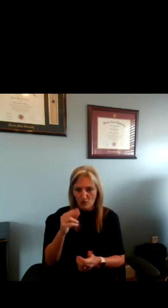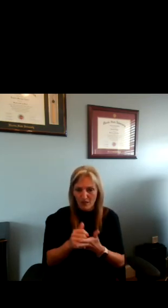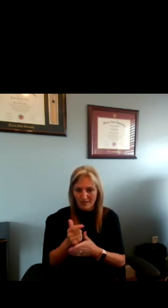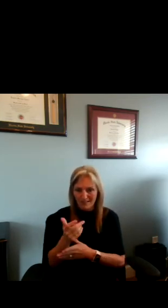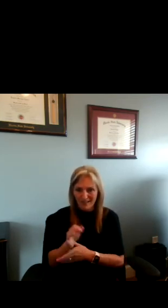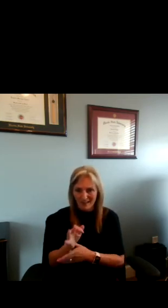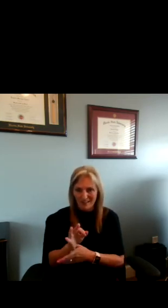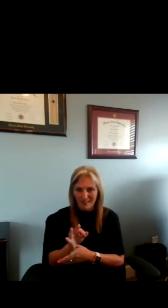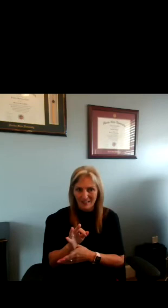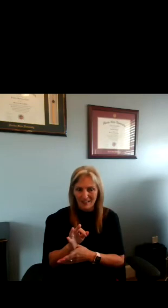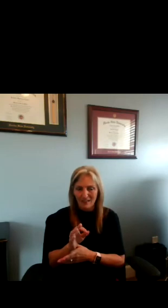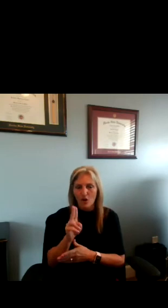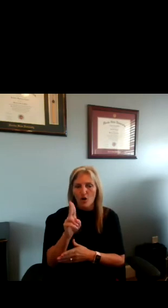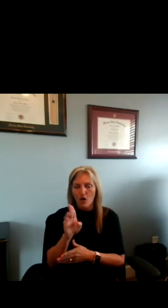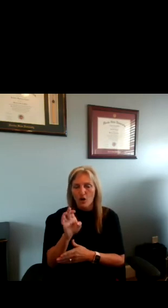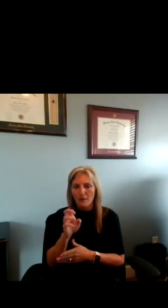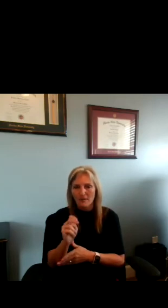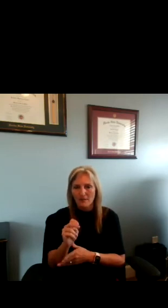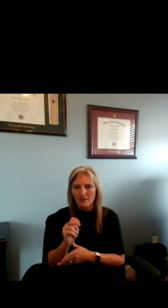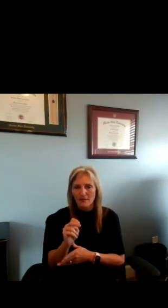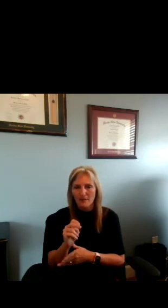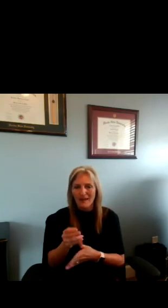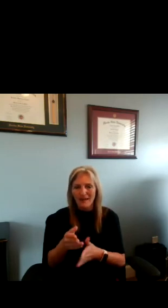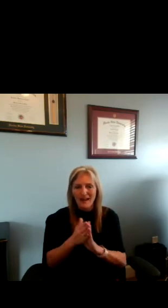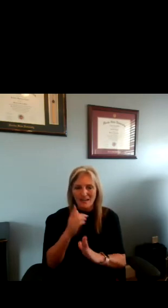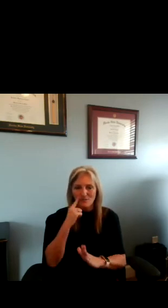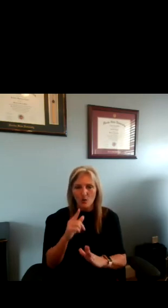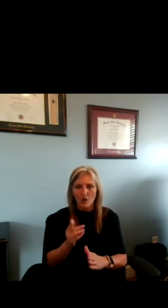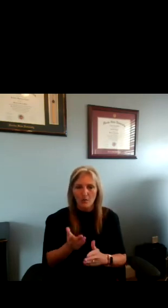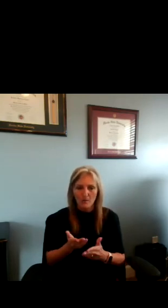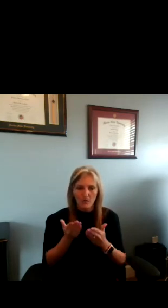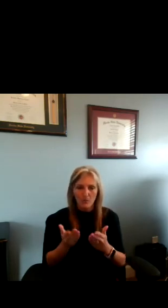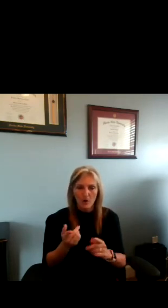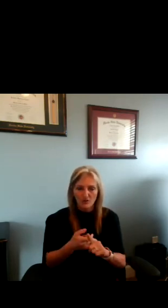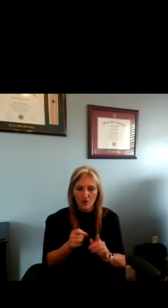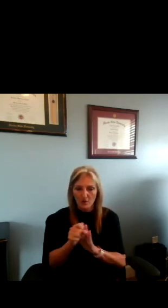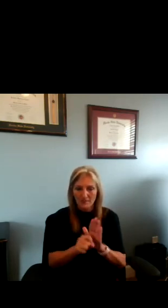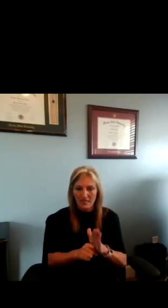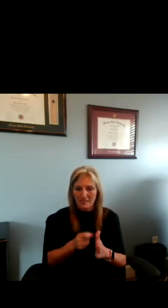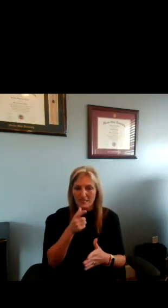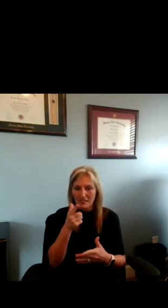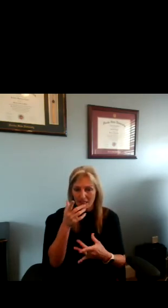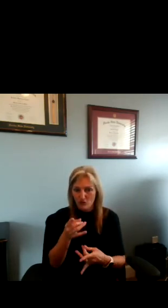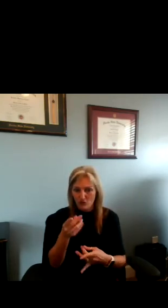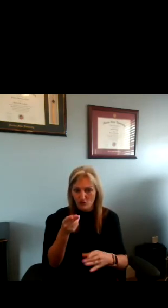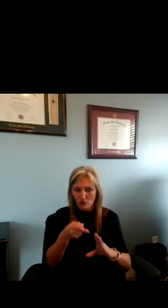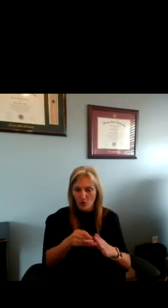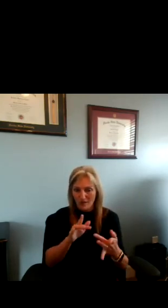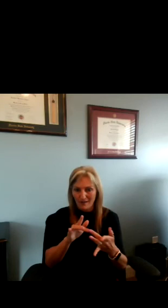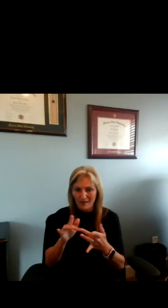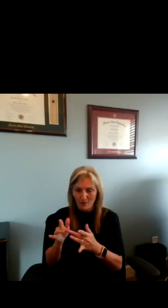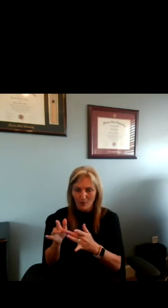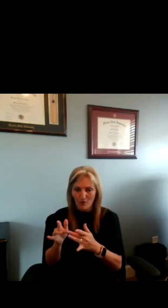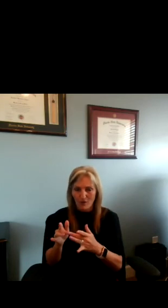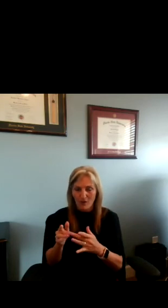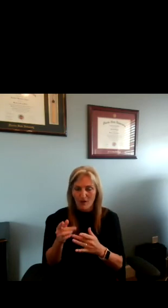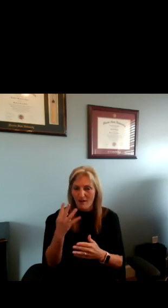project, Urban issued an RFP asking for proposals from states that were interested in joining the network. There were four broad